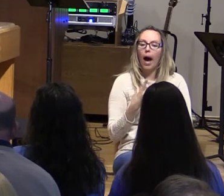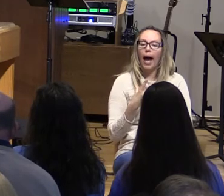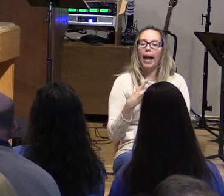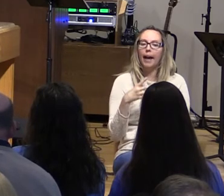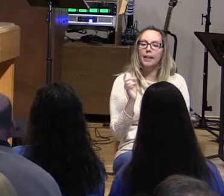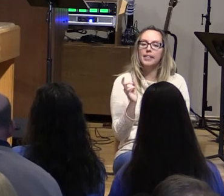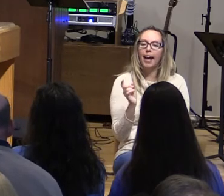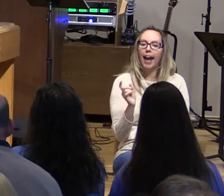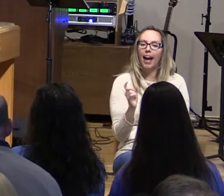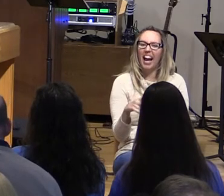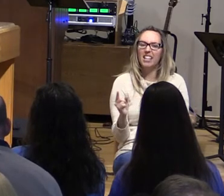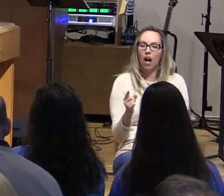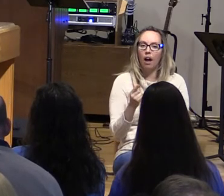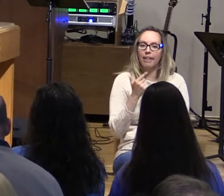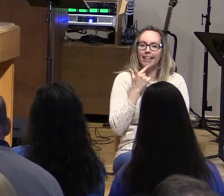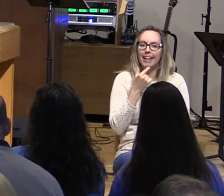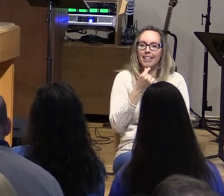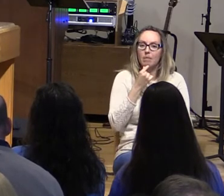anti-same-sex marriage